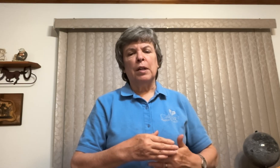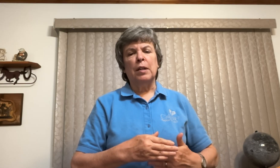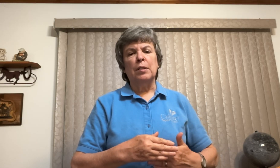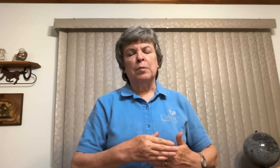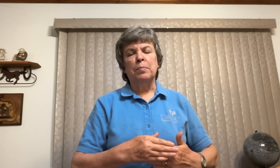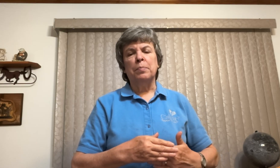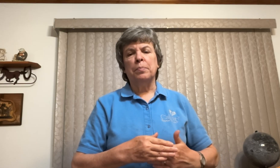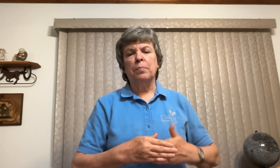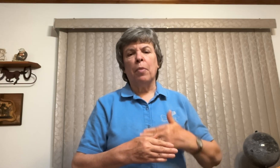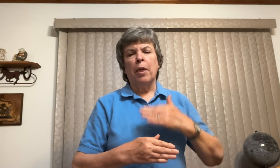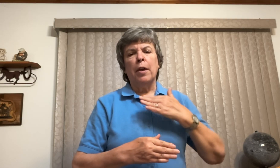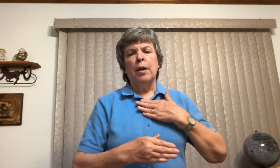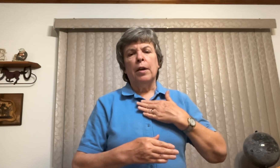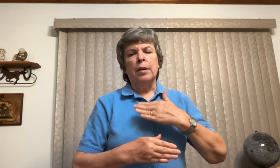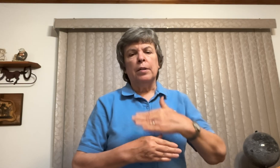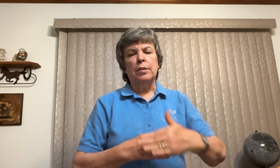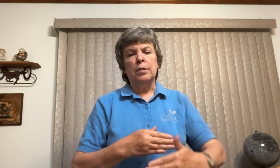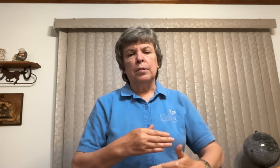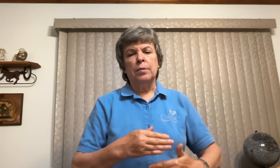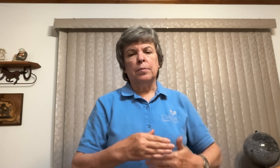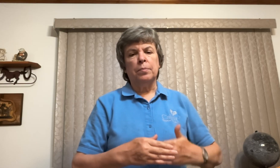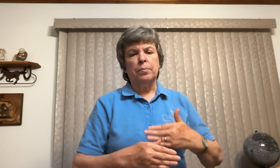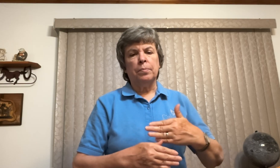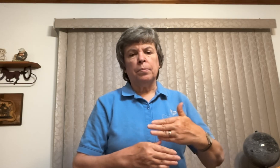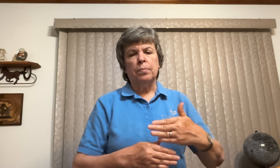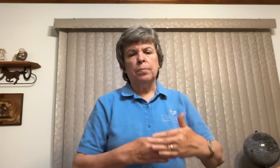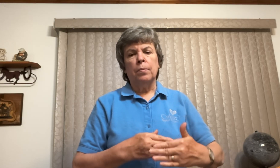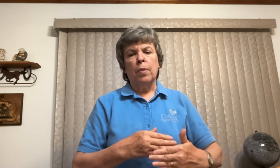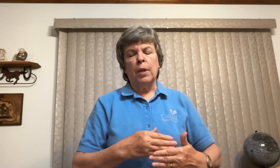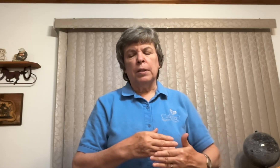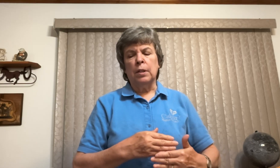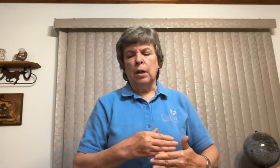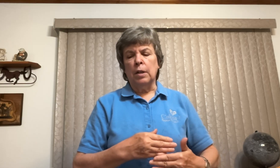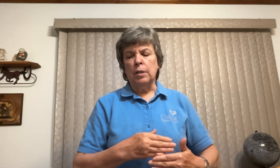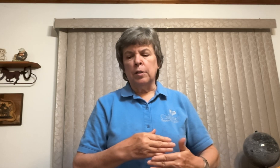hand, and that's kind.